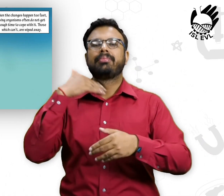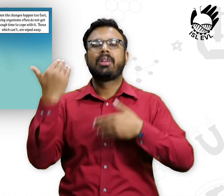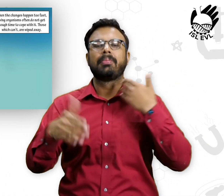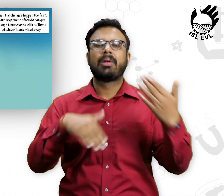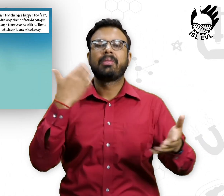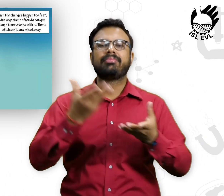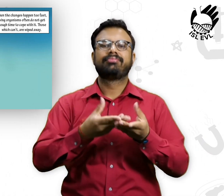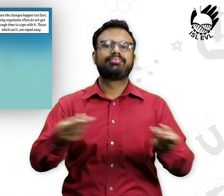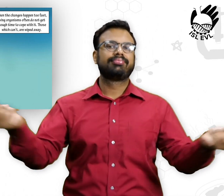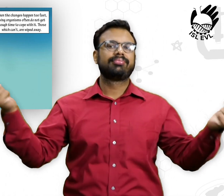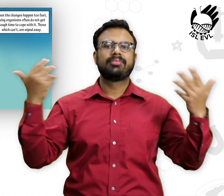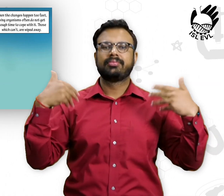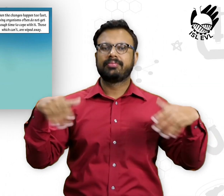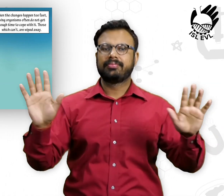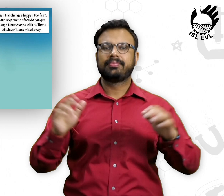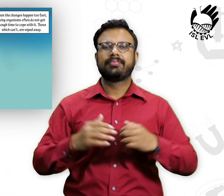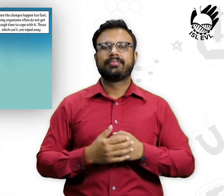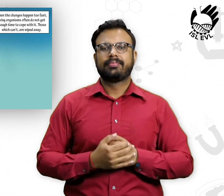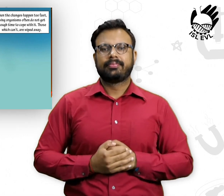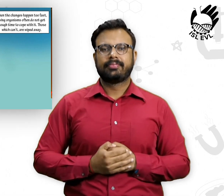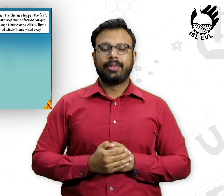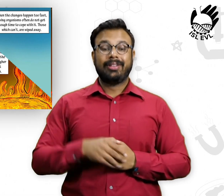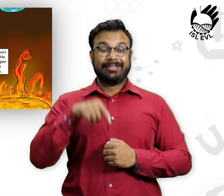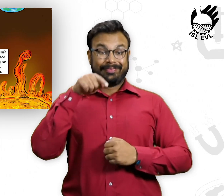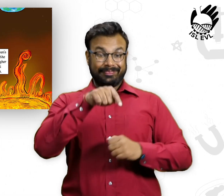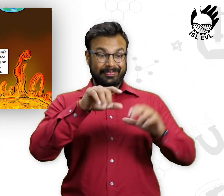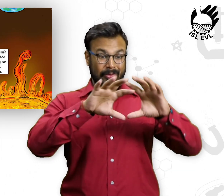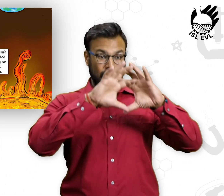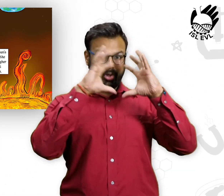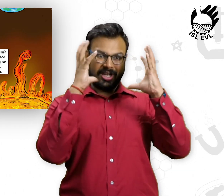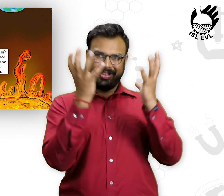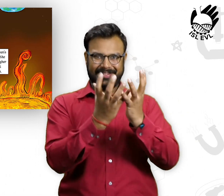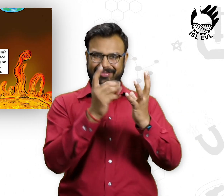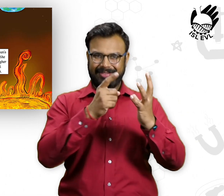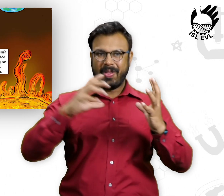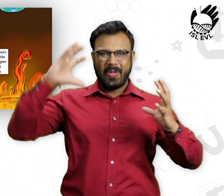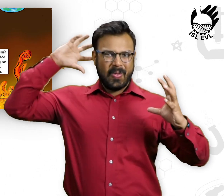adapt, failing which they are wiped away and become extinct.